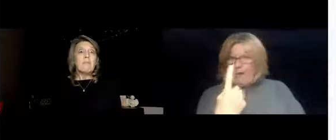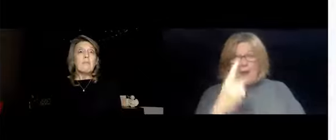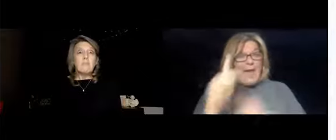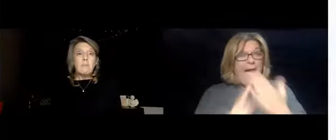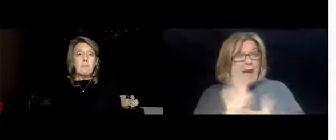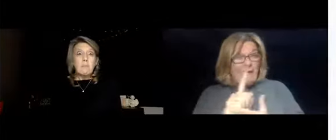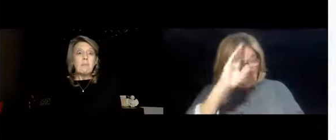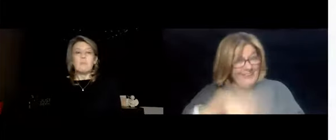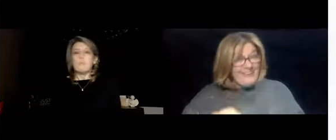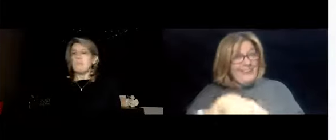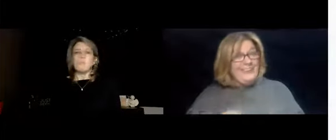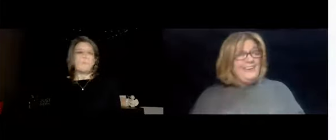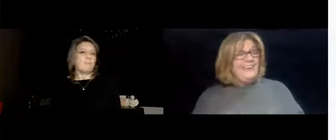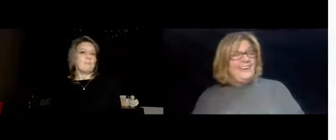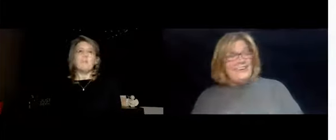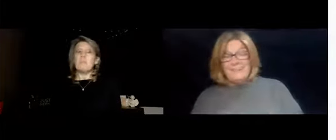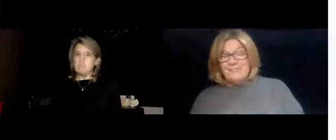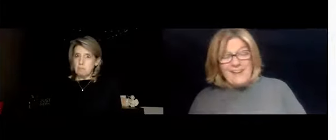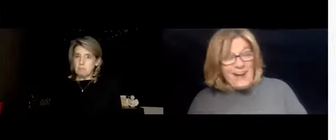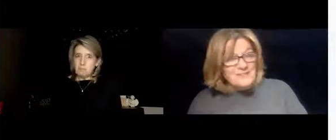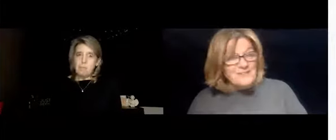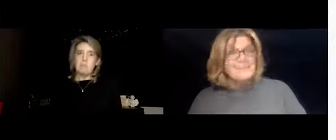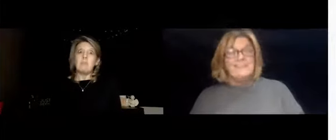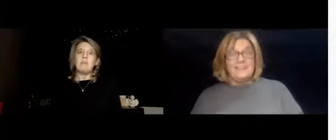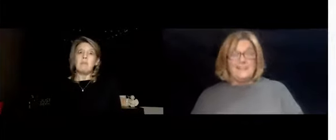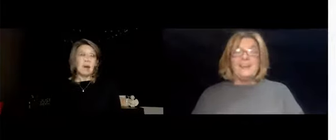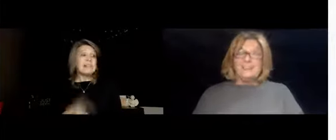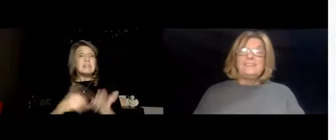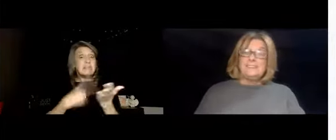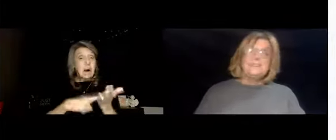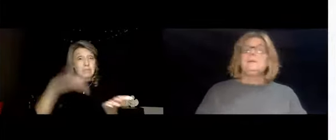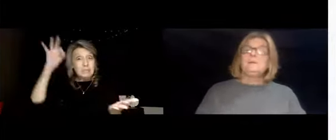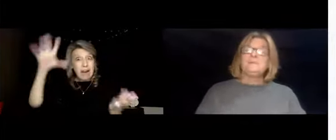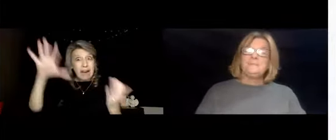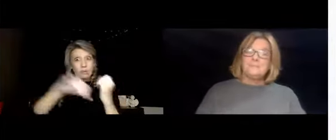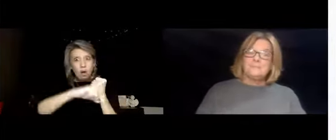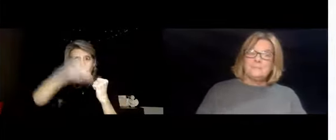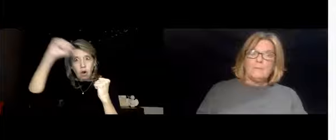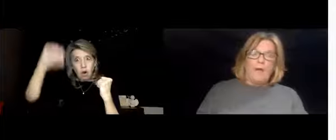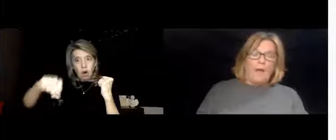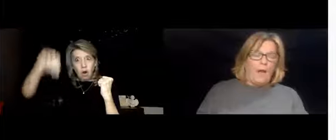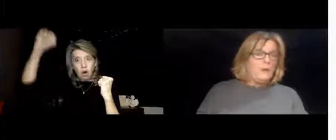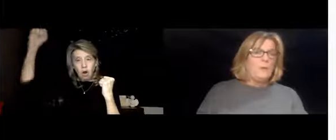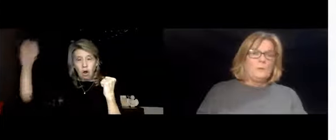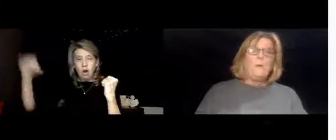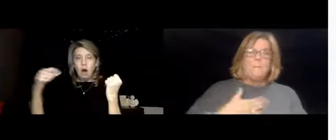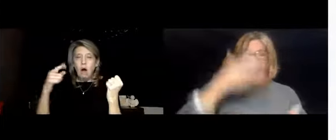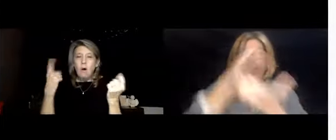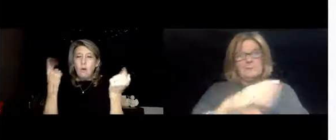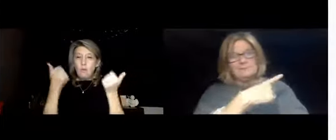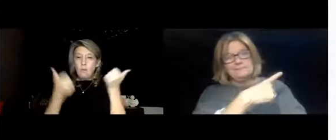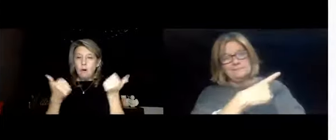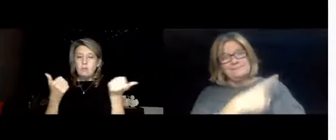my gosh, in 1 hour, you might encounter many different types of interpreting. And sometimes the pastor